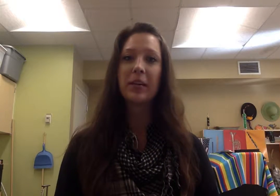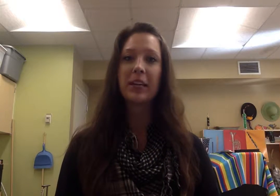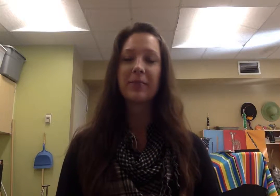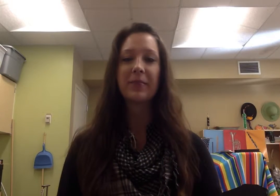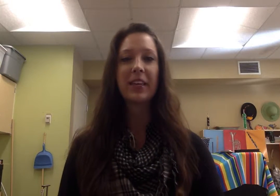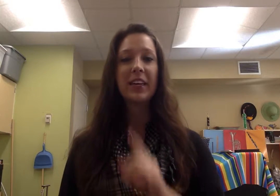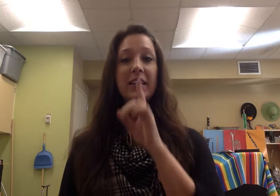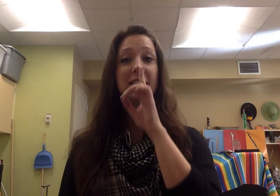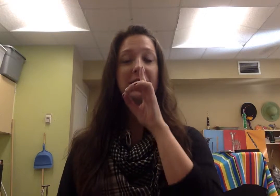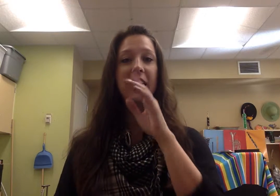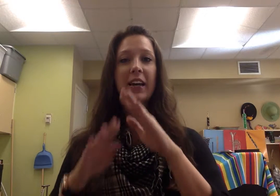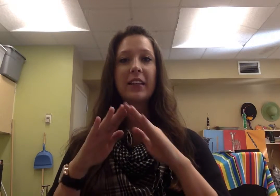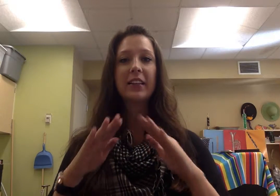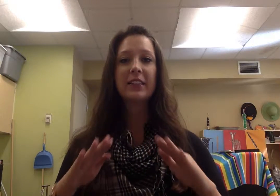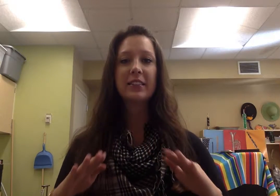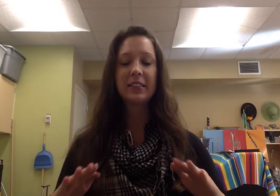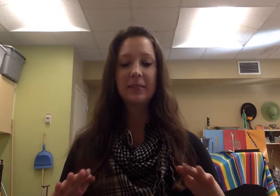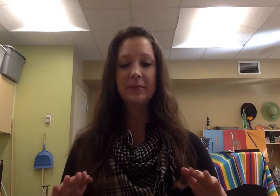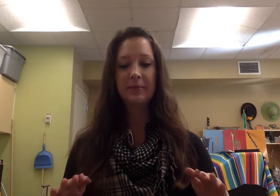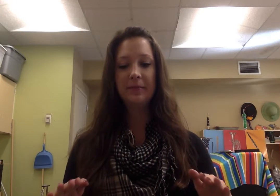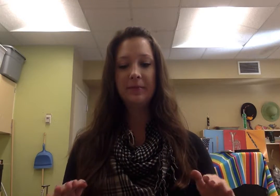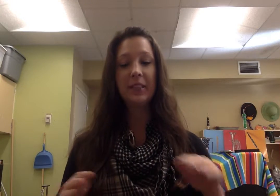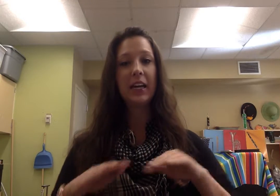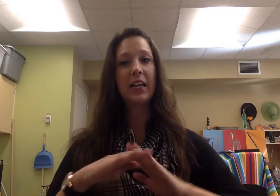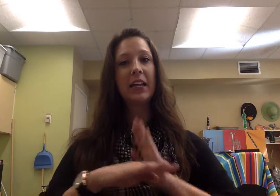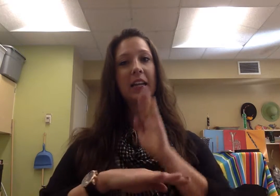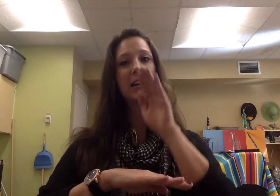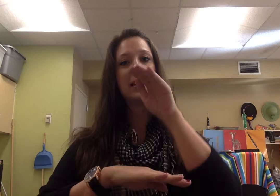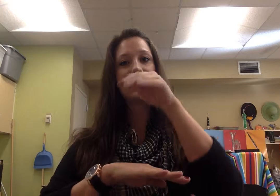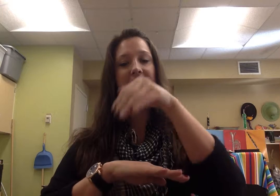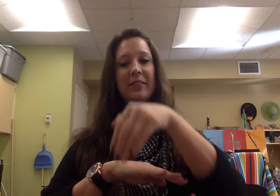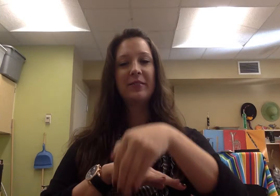beginning. Silent night,